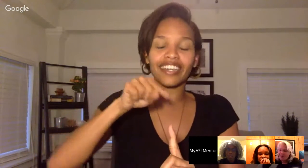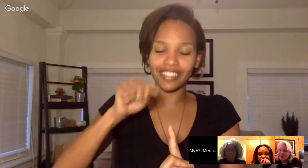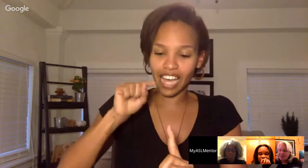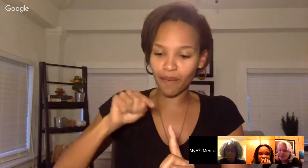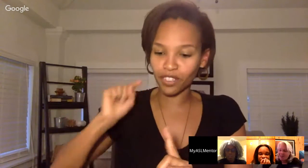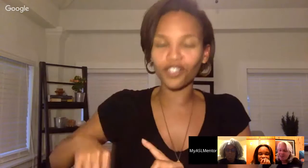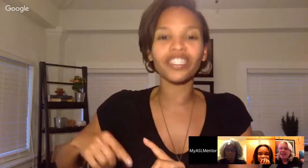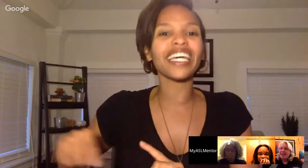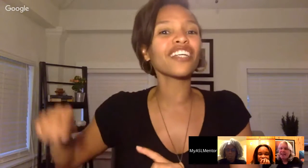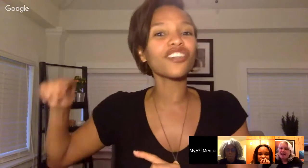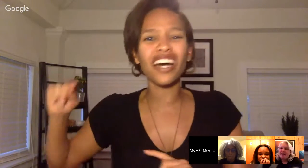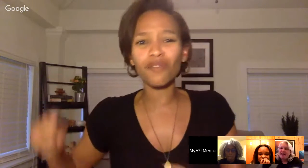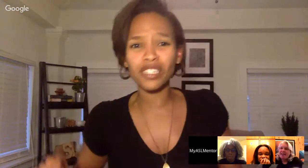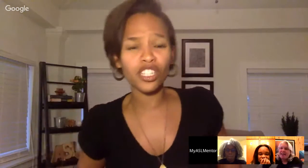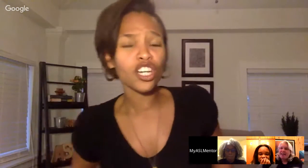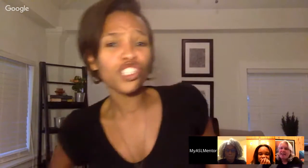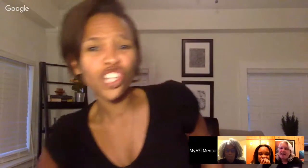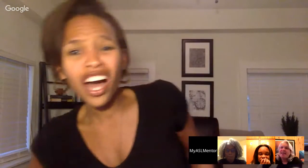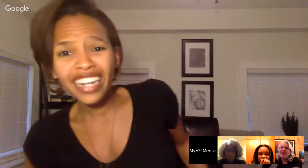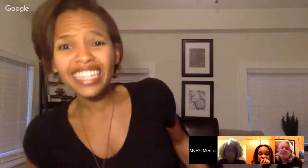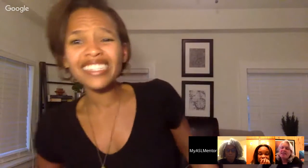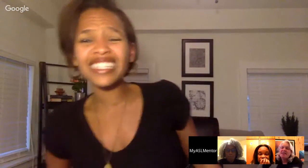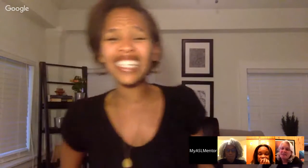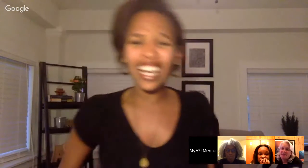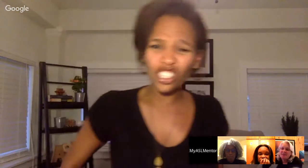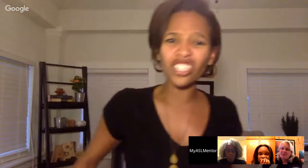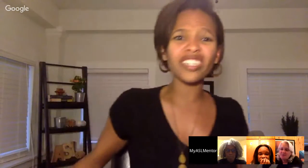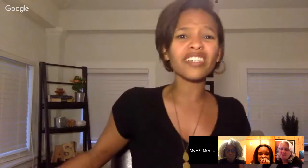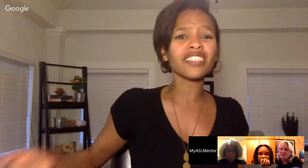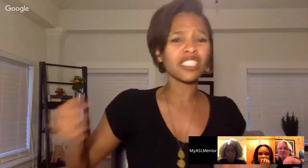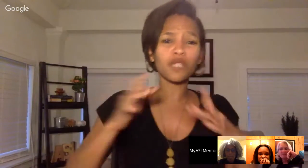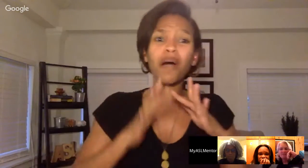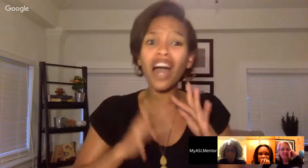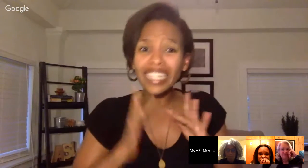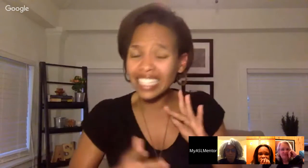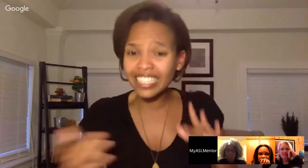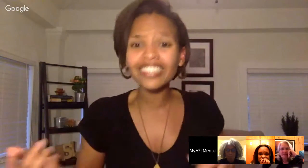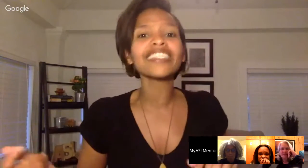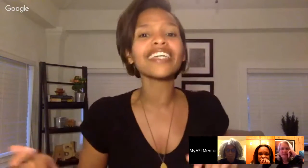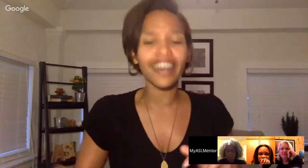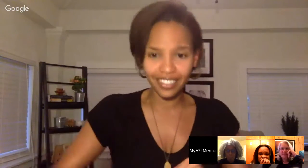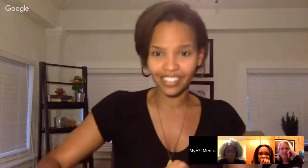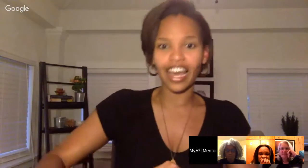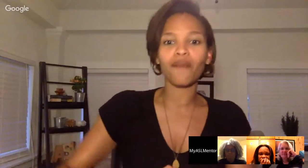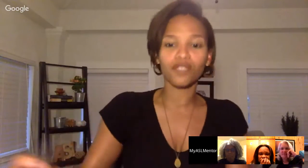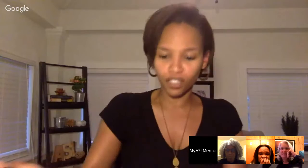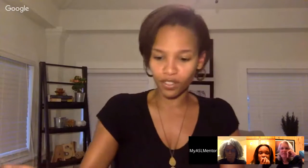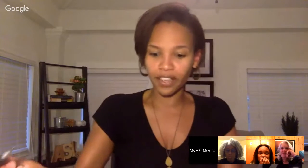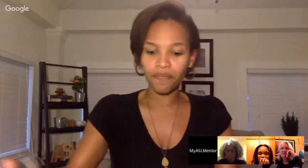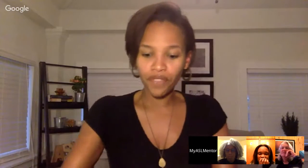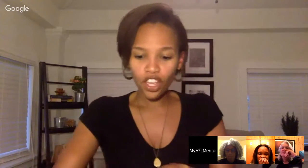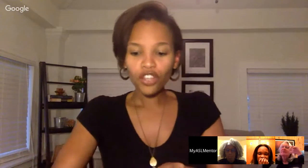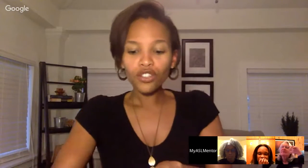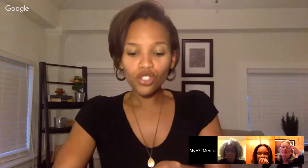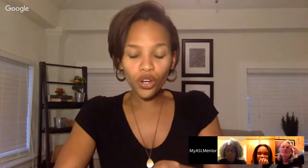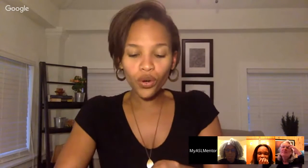Yes, absolutely. Internet was shoddy, sketchy, spotty. Yes, absolutely.